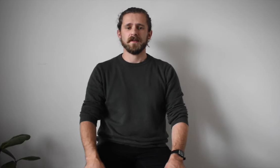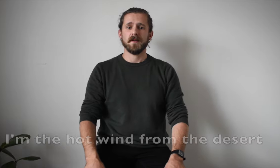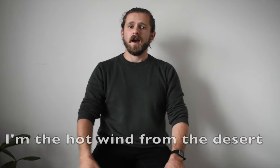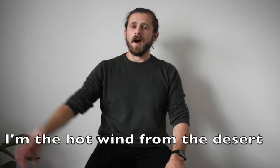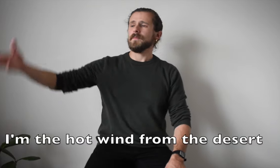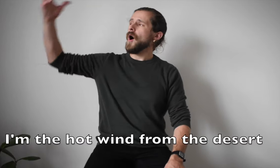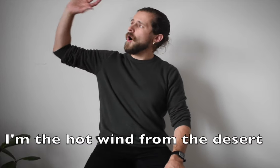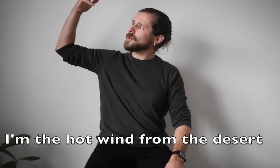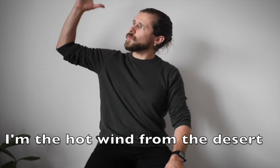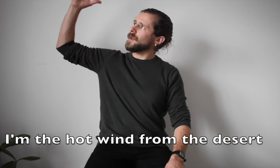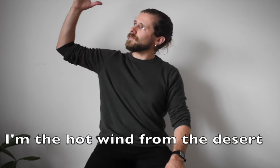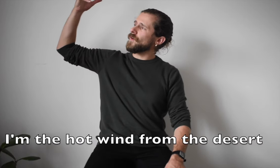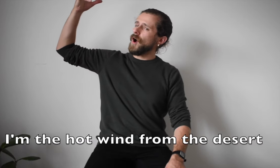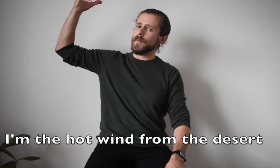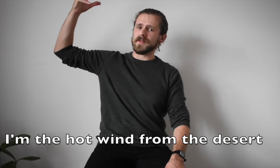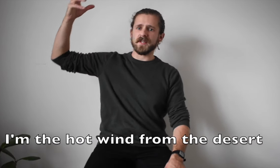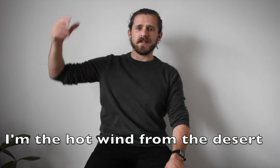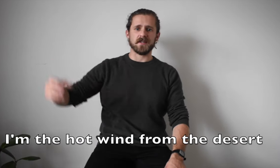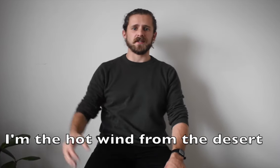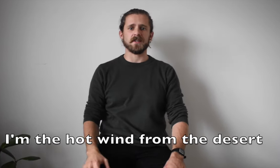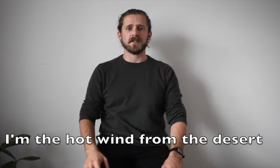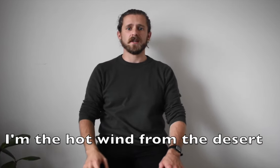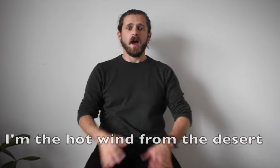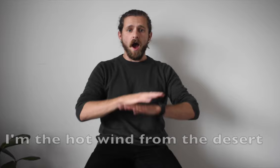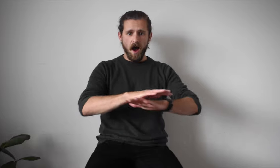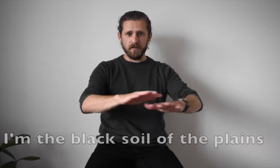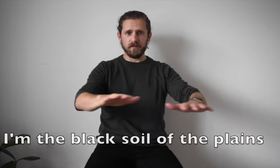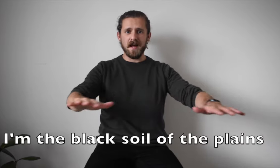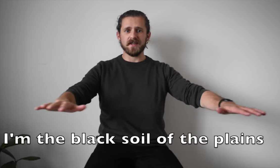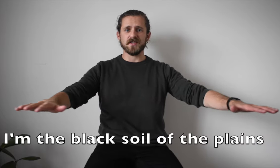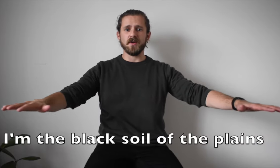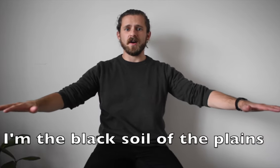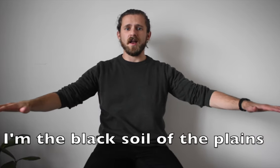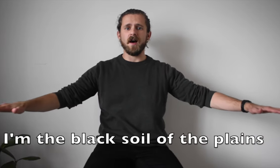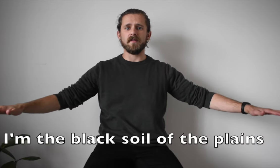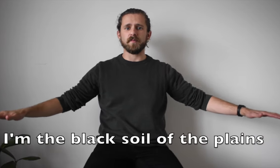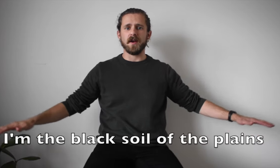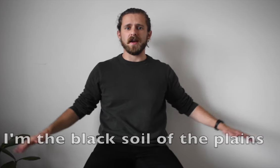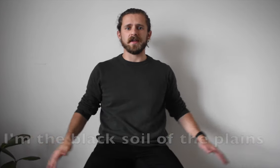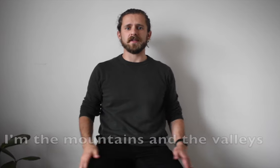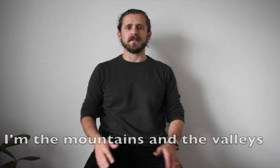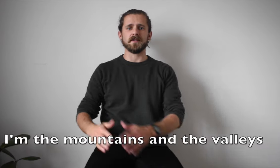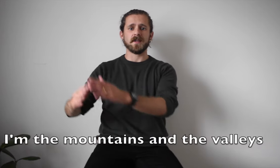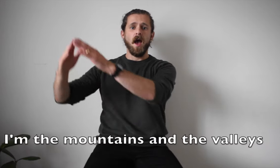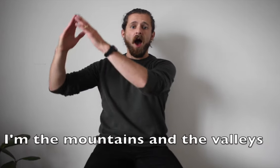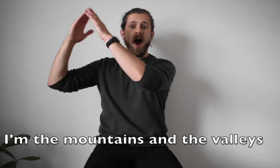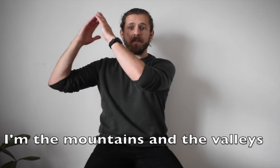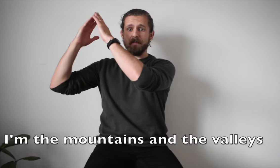I Am The Hot Winds Of The Desert I Am The Black Soil Of The Plains I Am The